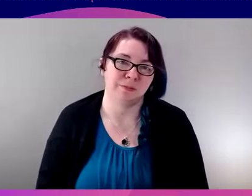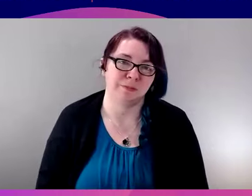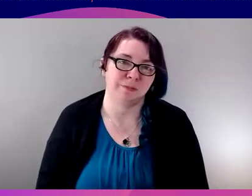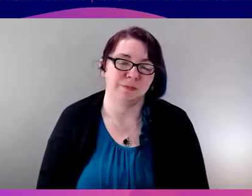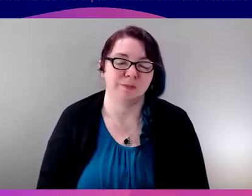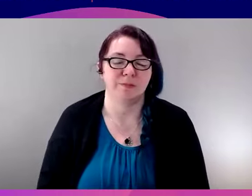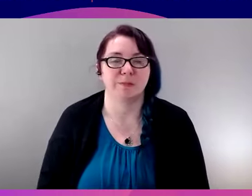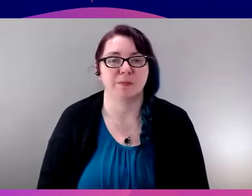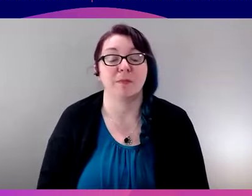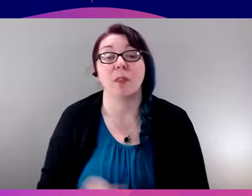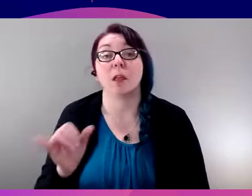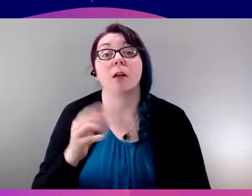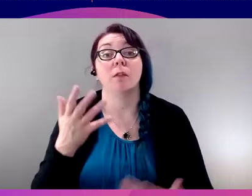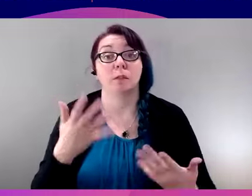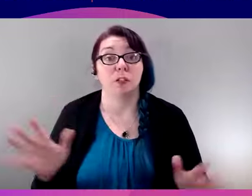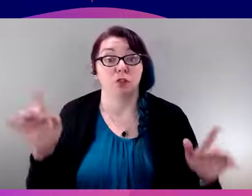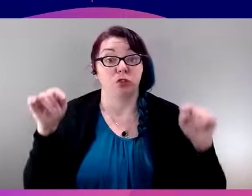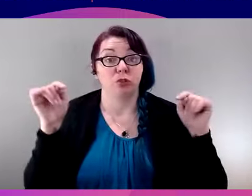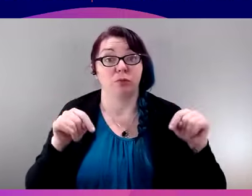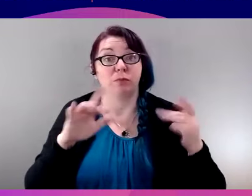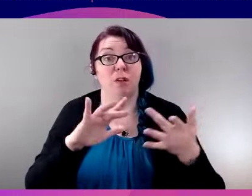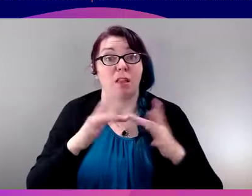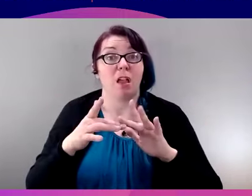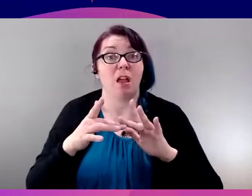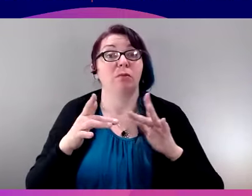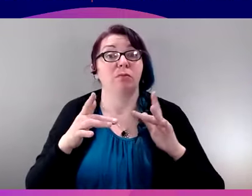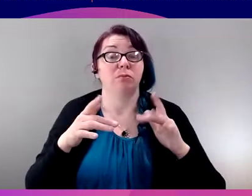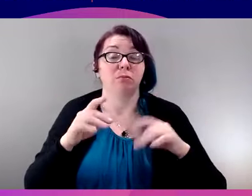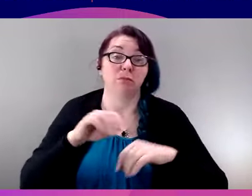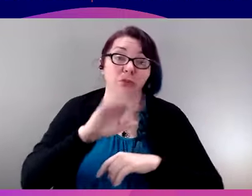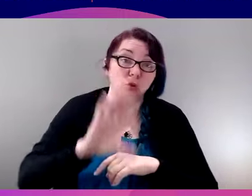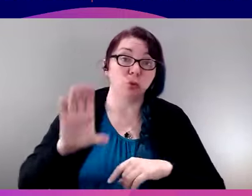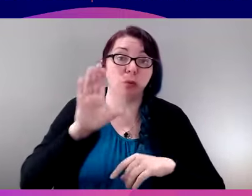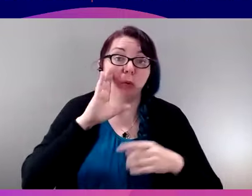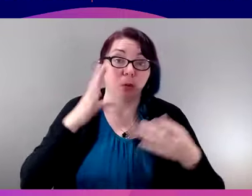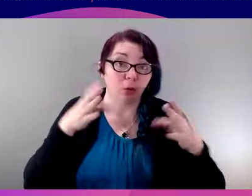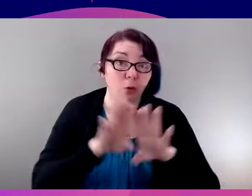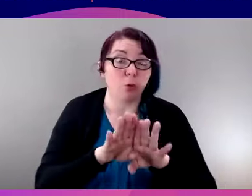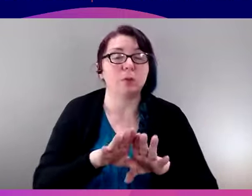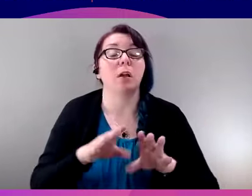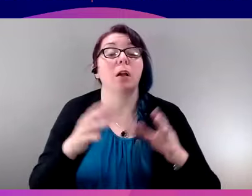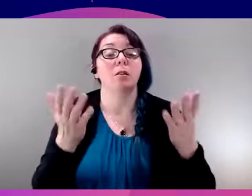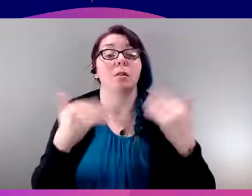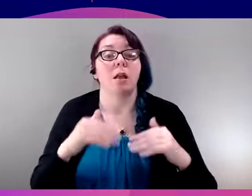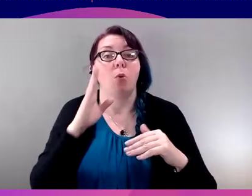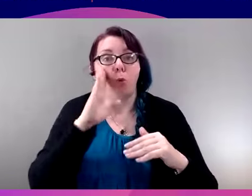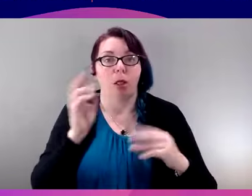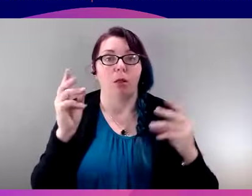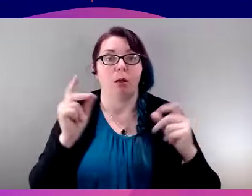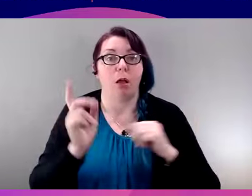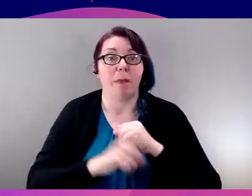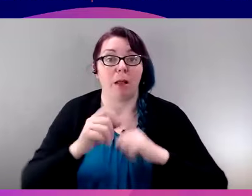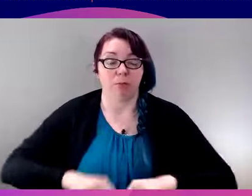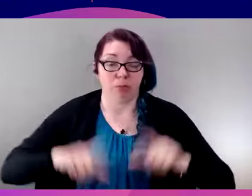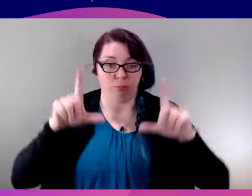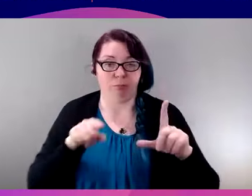webinar closes, a webinar evaluation will automatically open in your browser. After you complete that optional